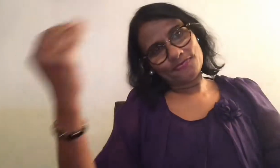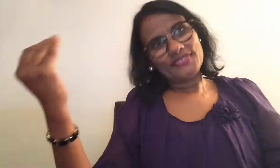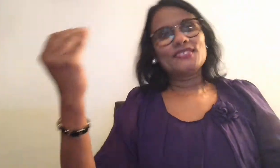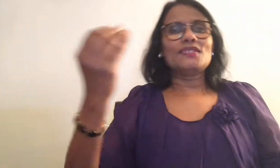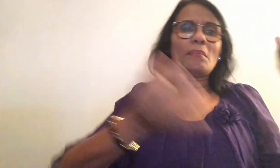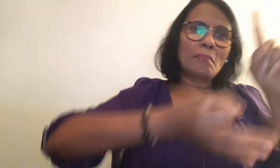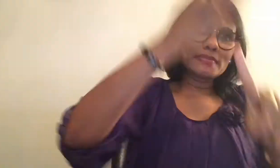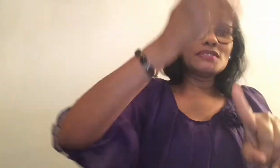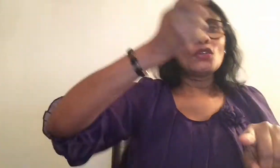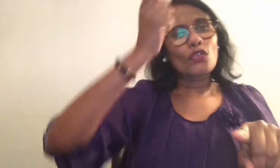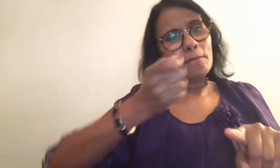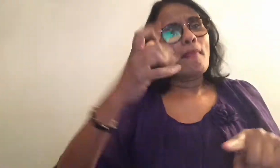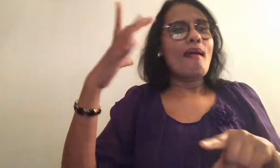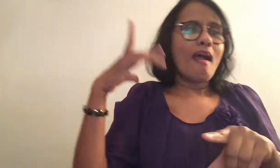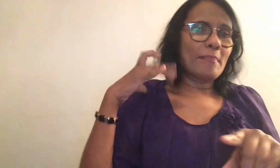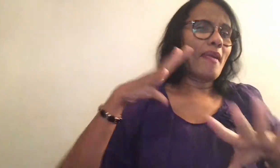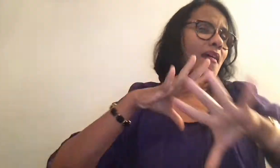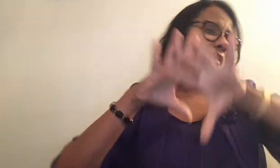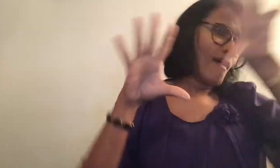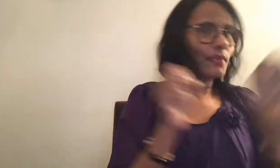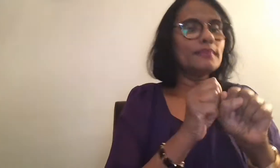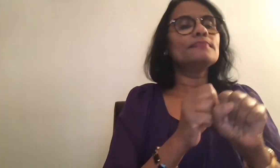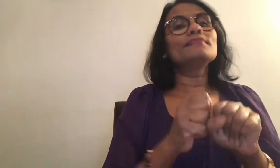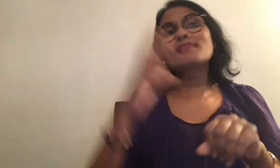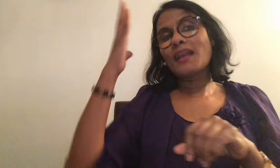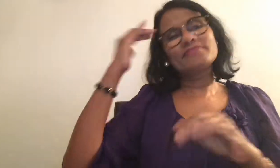why we recommend spaying and neutering all animals.